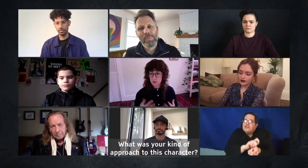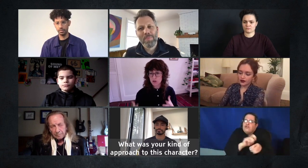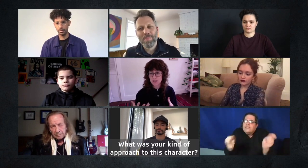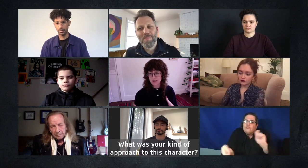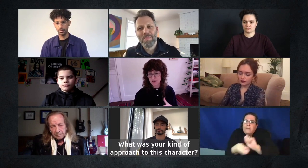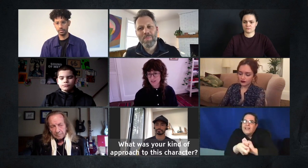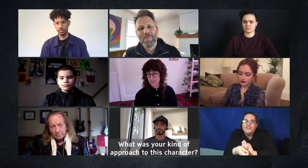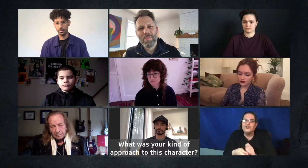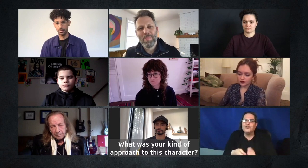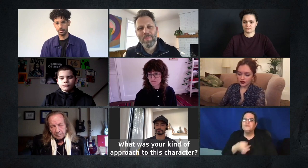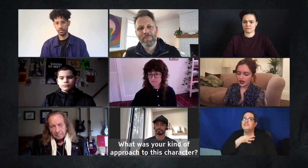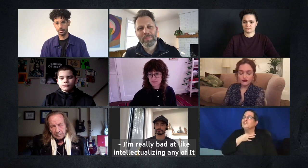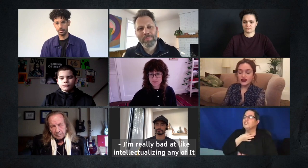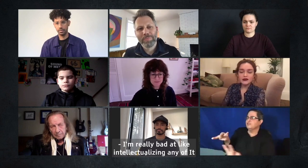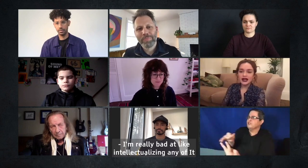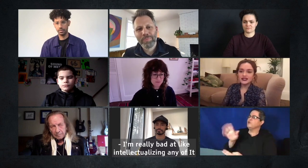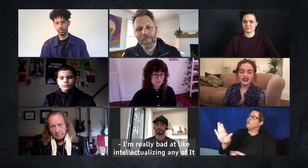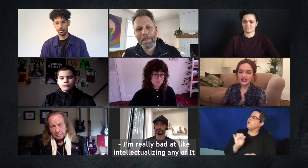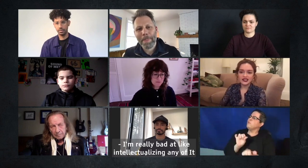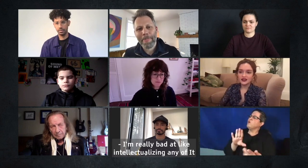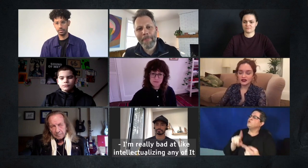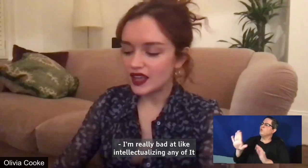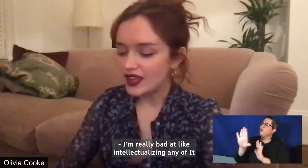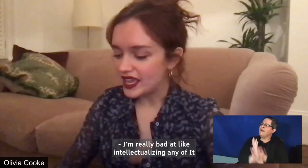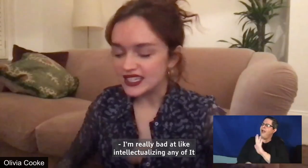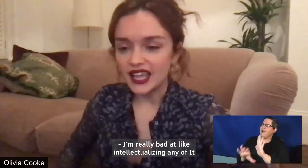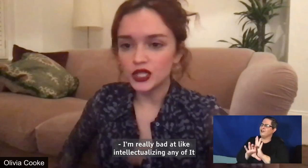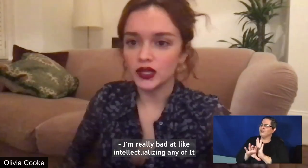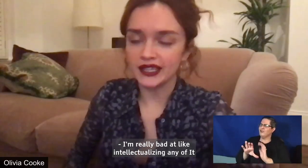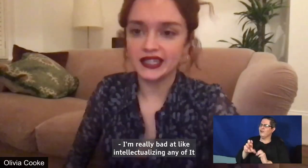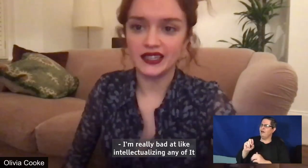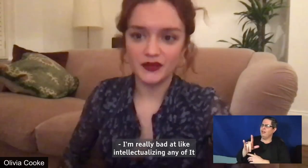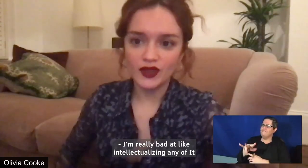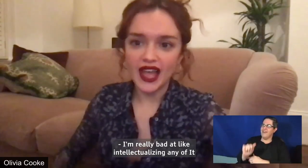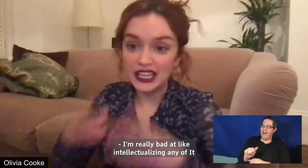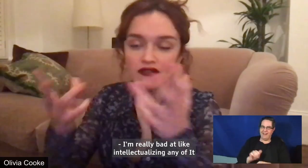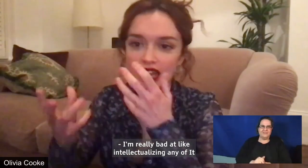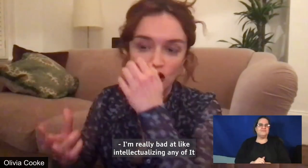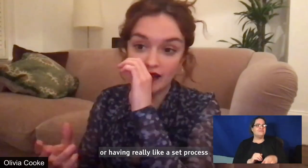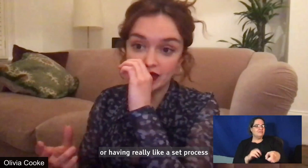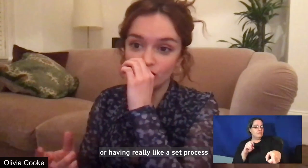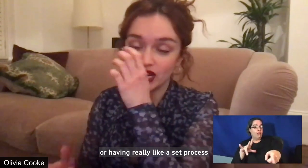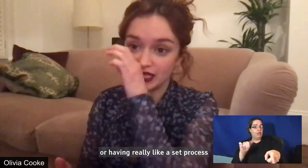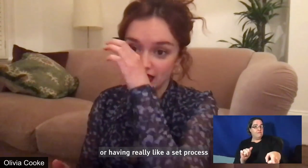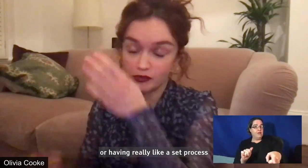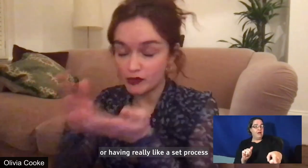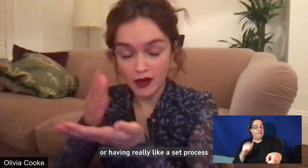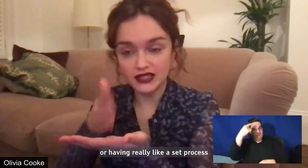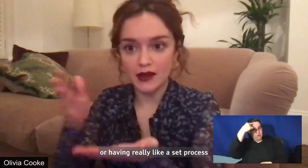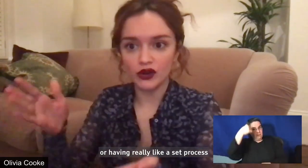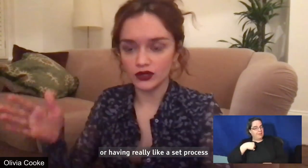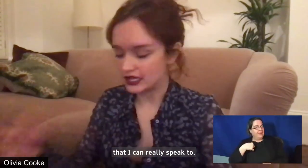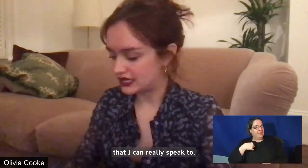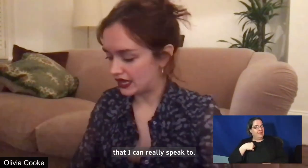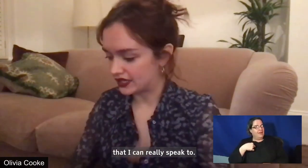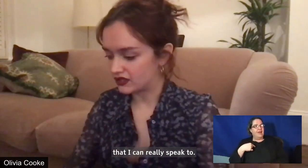kind of approach to this character? I'm really bad at like intellectualizing any of it or having really like a